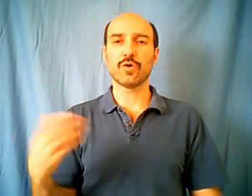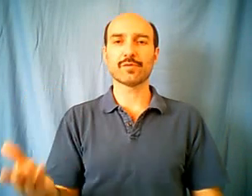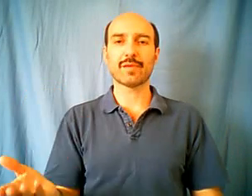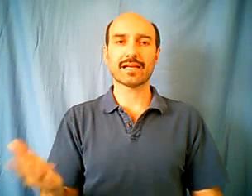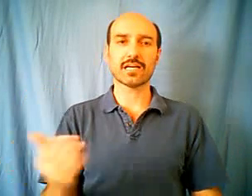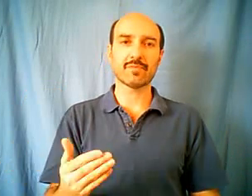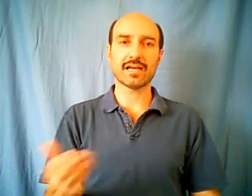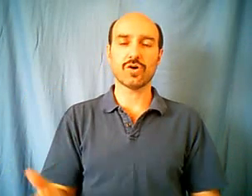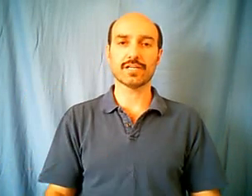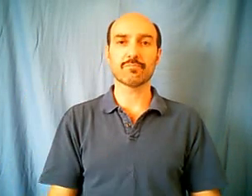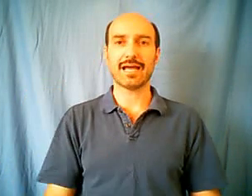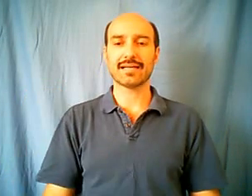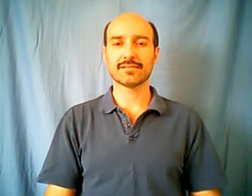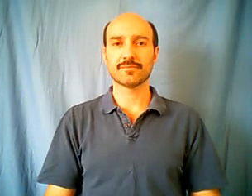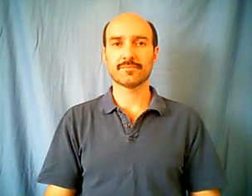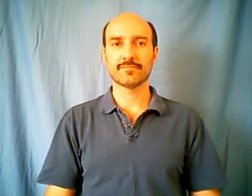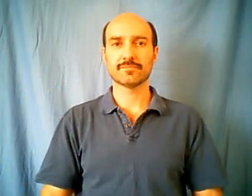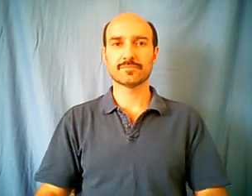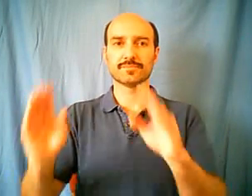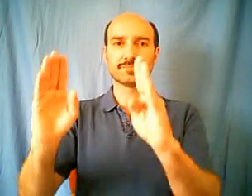going back, coming back, calling back.